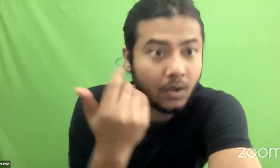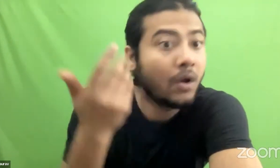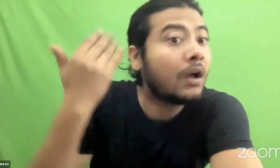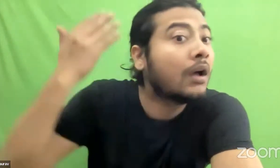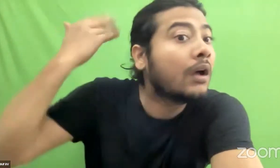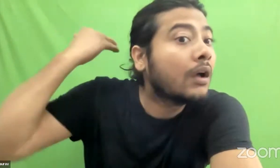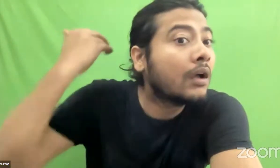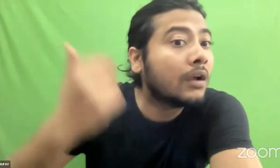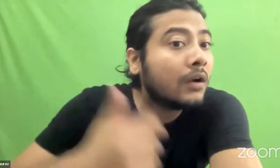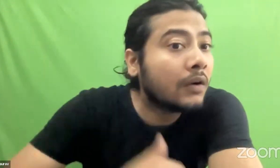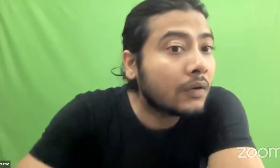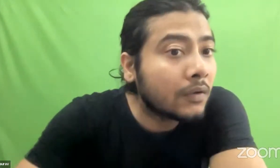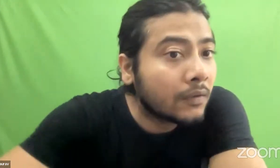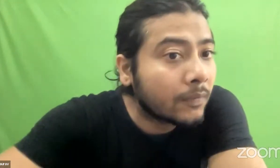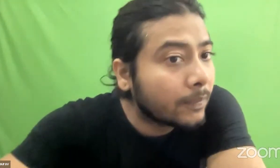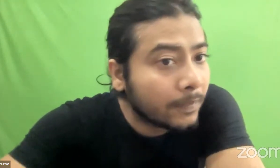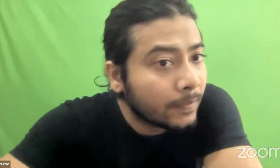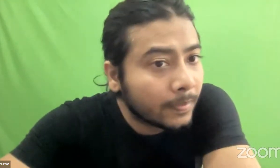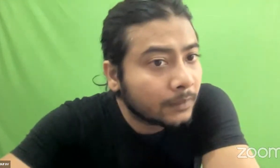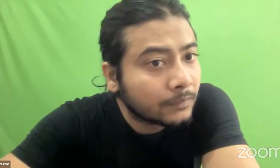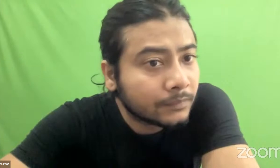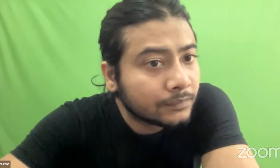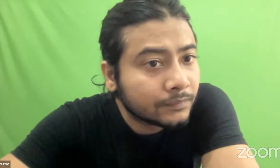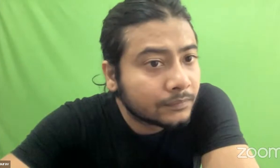But not now. There was a problem earlier.